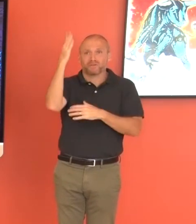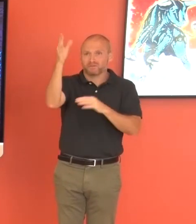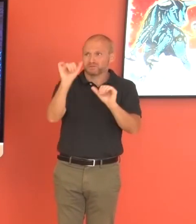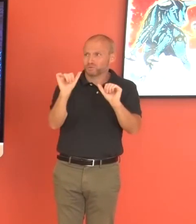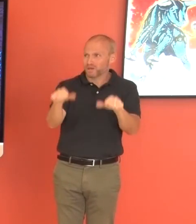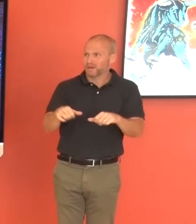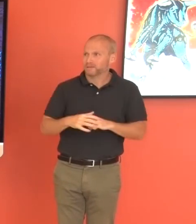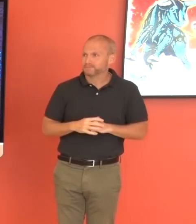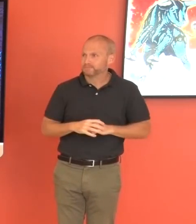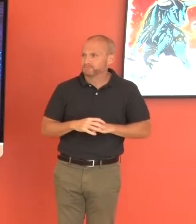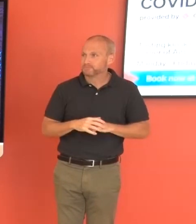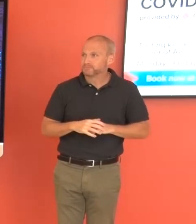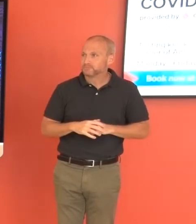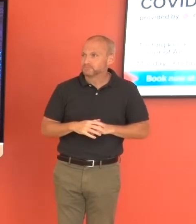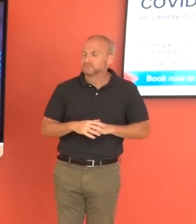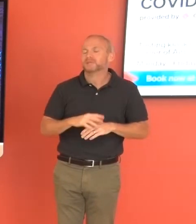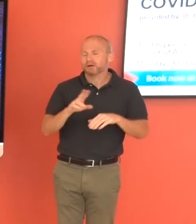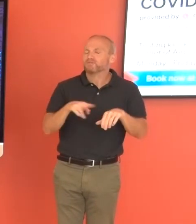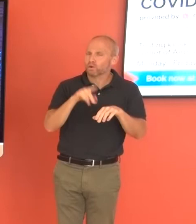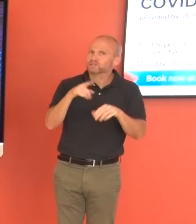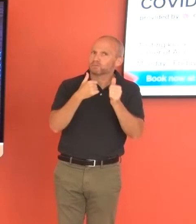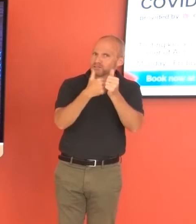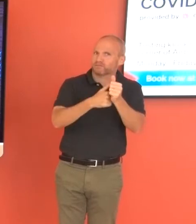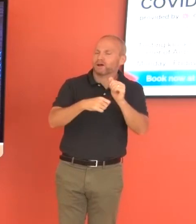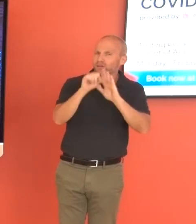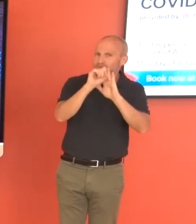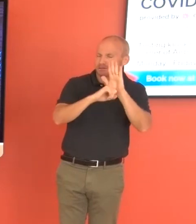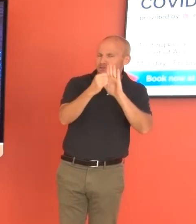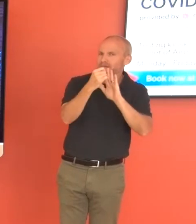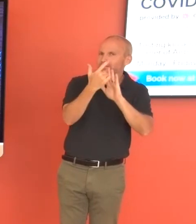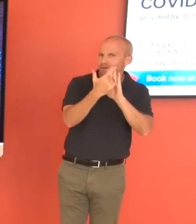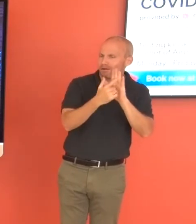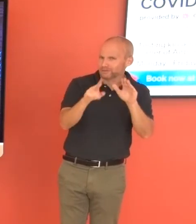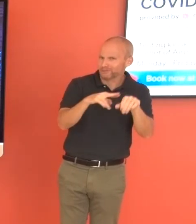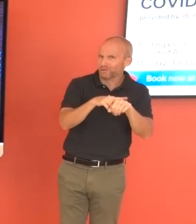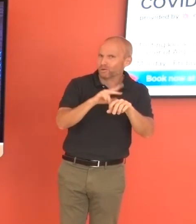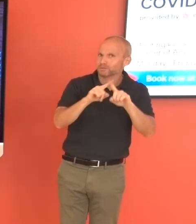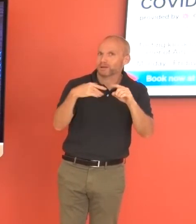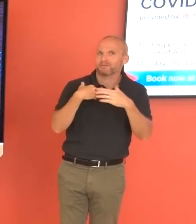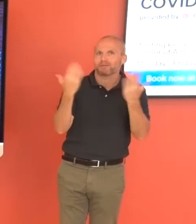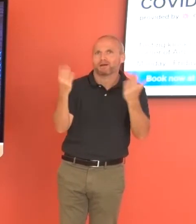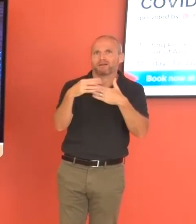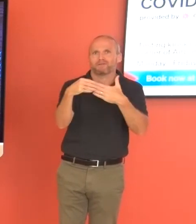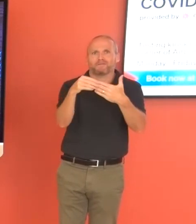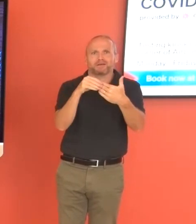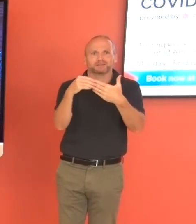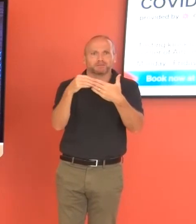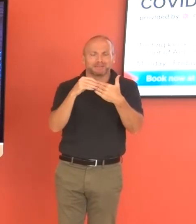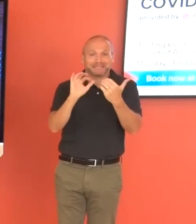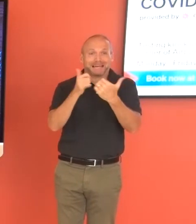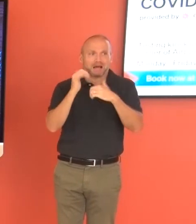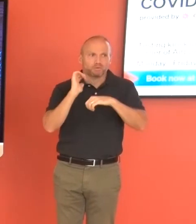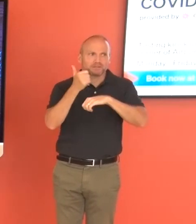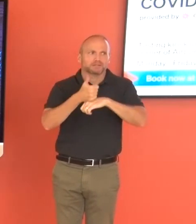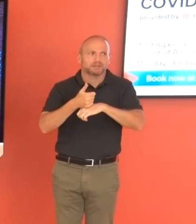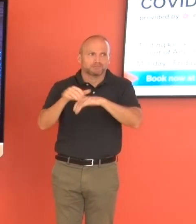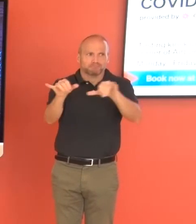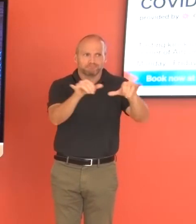know, held to state laws and policies and procedures. But there's a lot of flexibility in how we do what